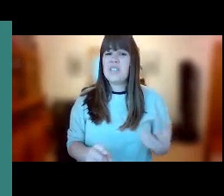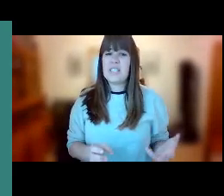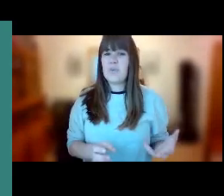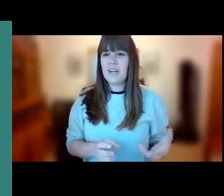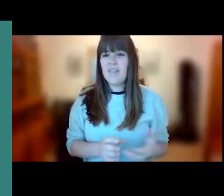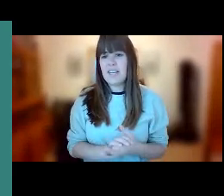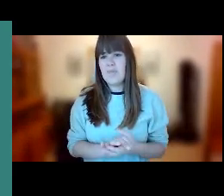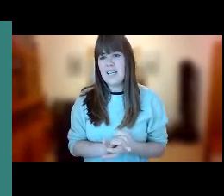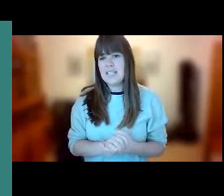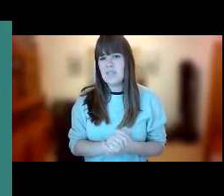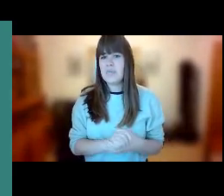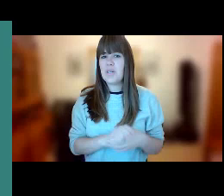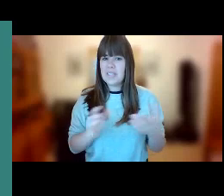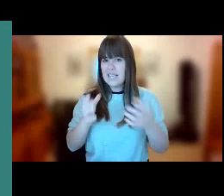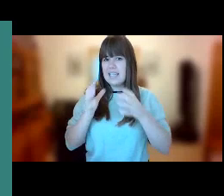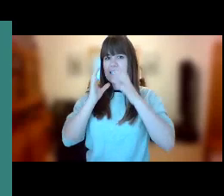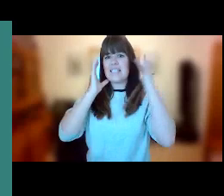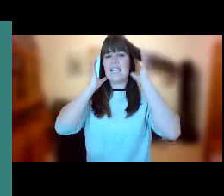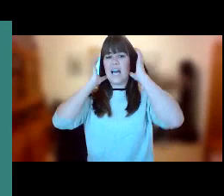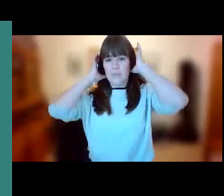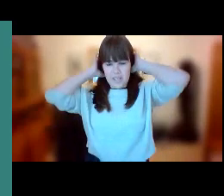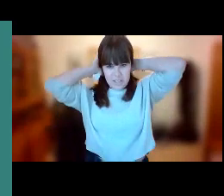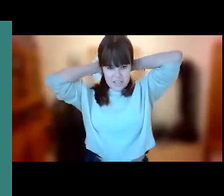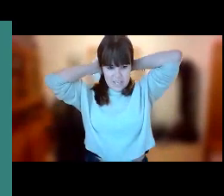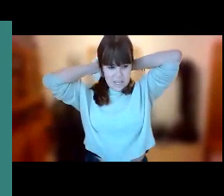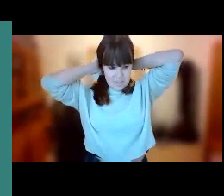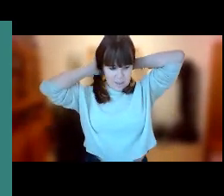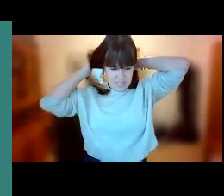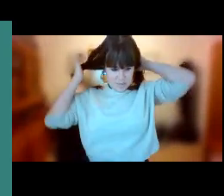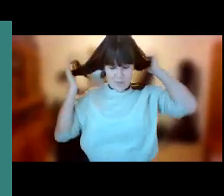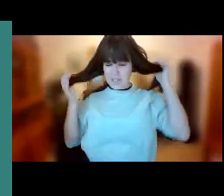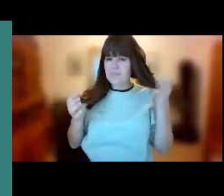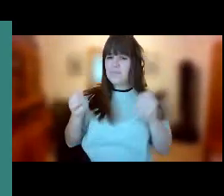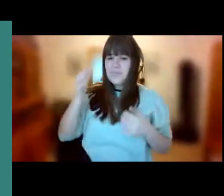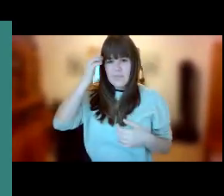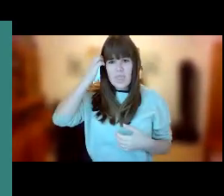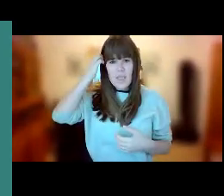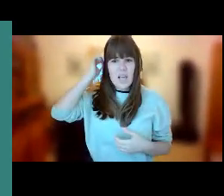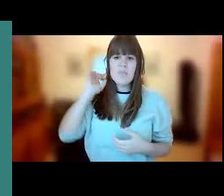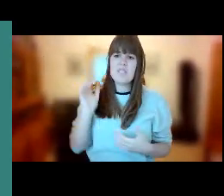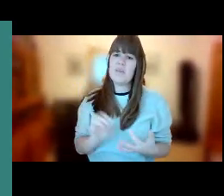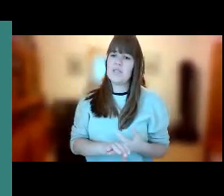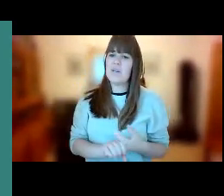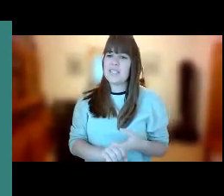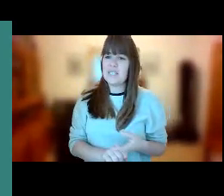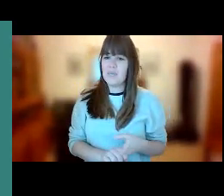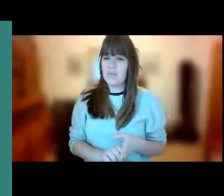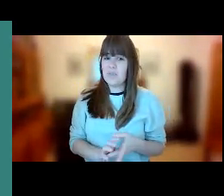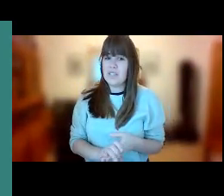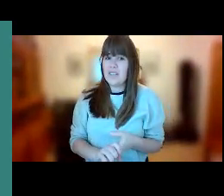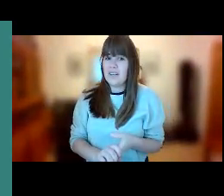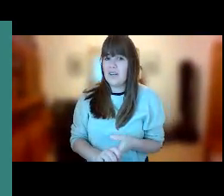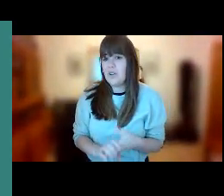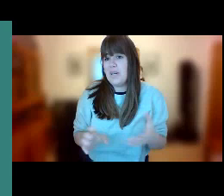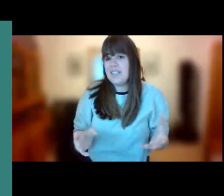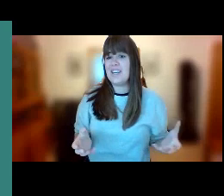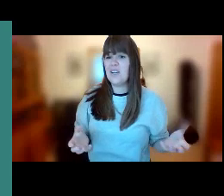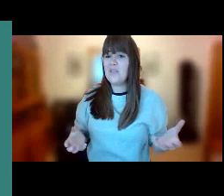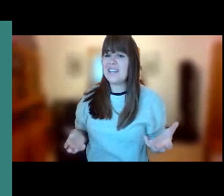those opportunities weren't currently in place. So we spoke to the ladies to see how we could maybe support them to be able to access swimming, which was